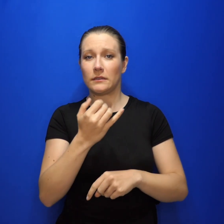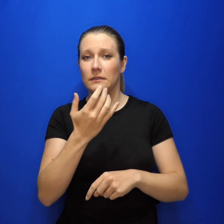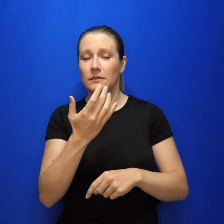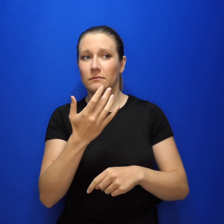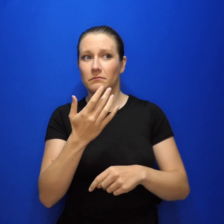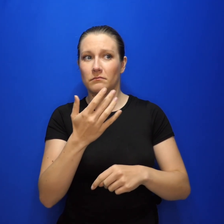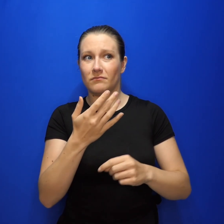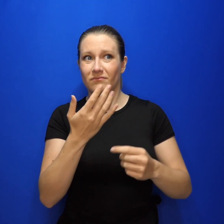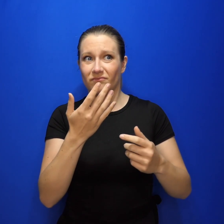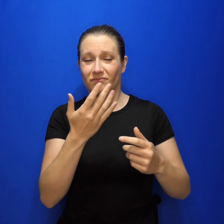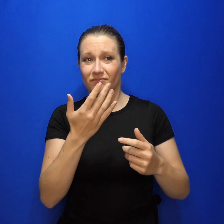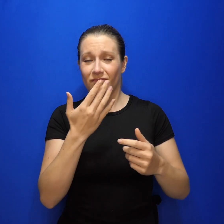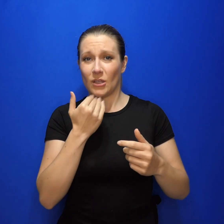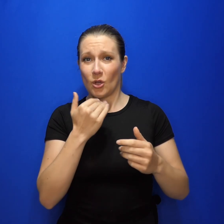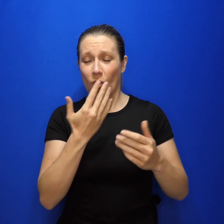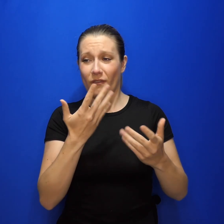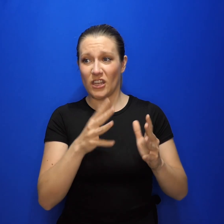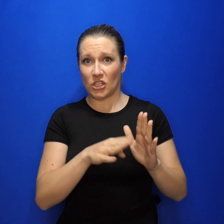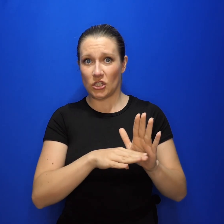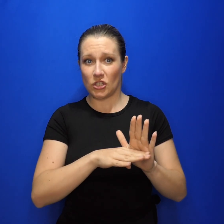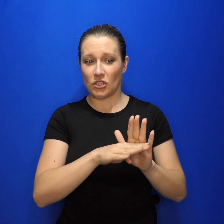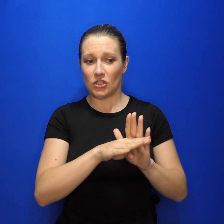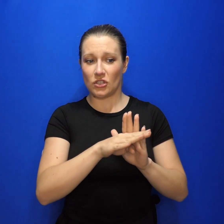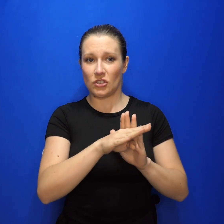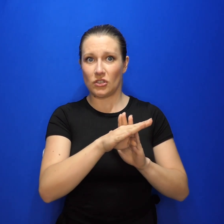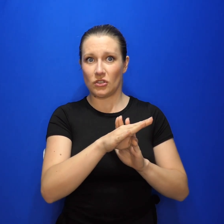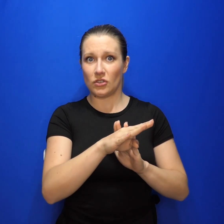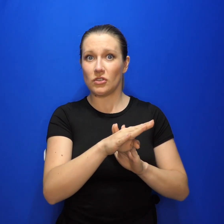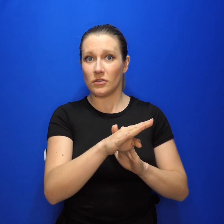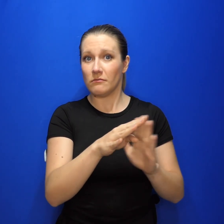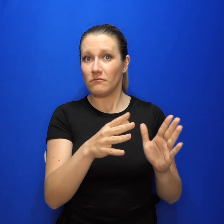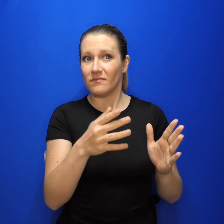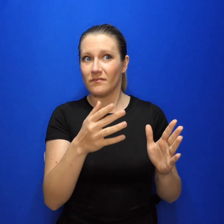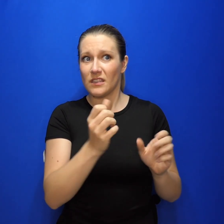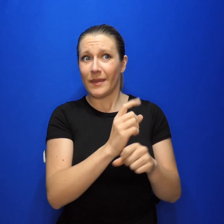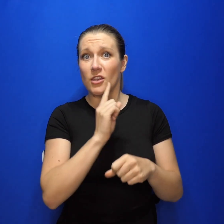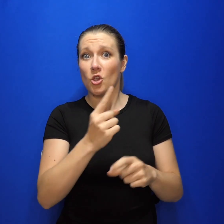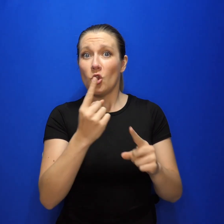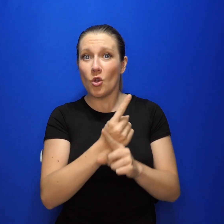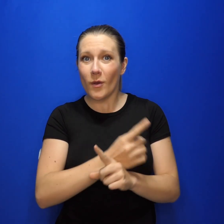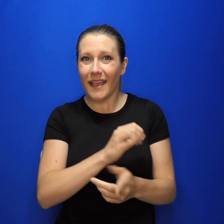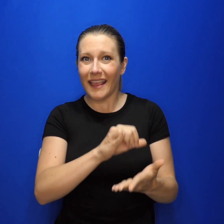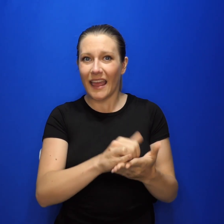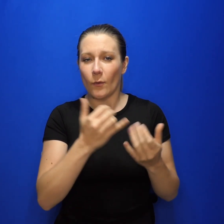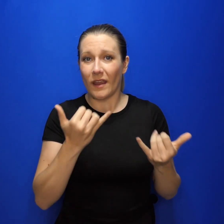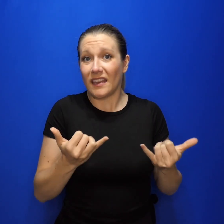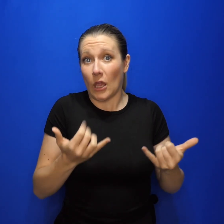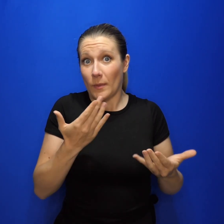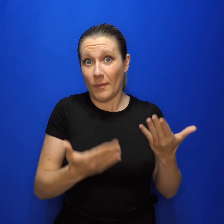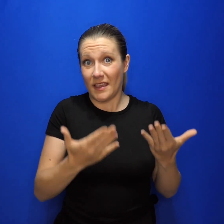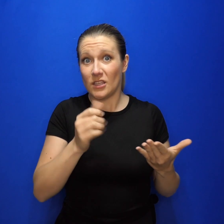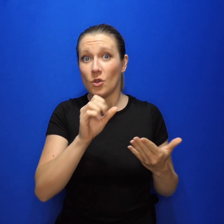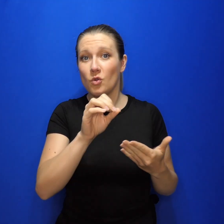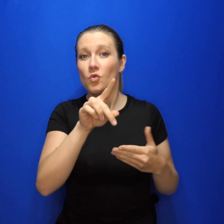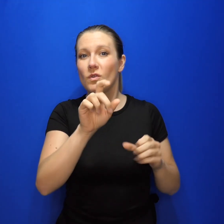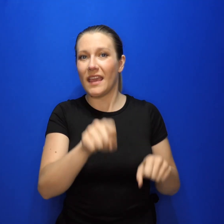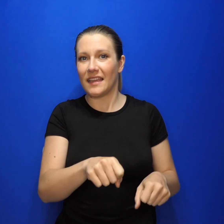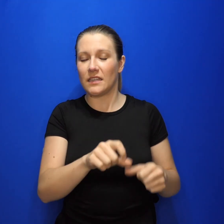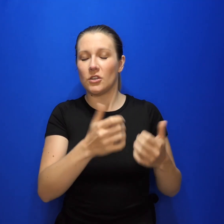already heading up, you're going to do something about it, even if it's just the corrective insulin that you take right now, so that you can get some things